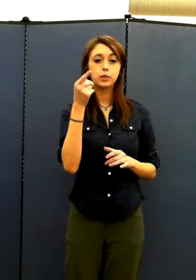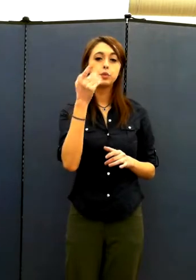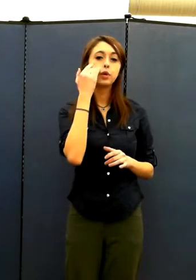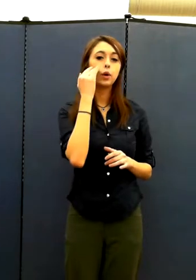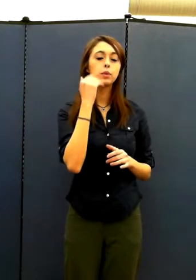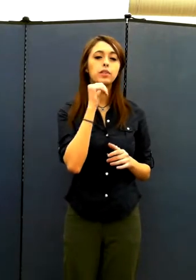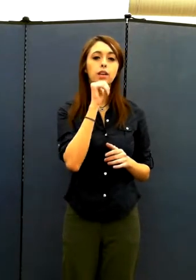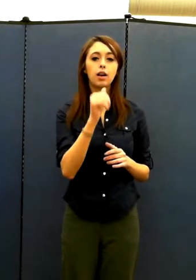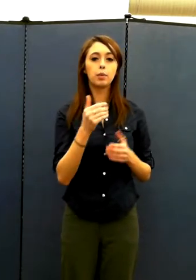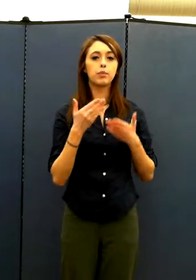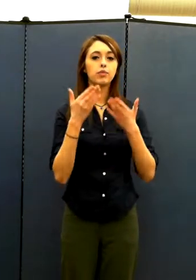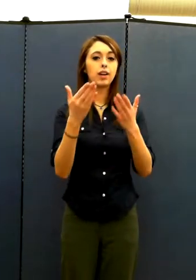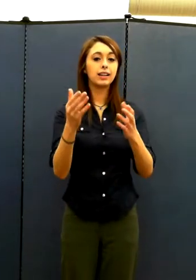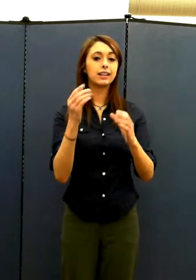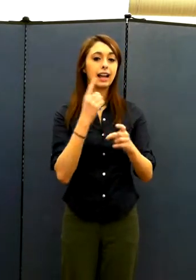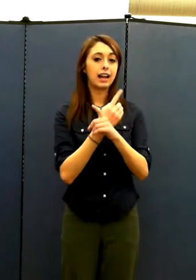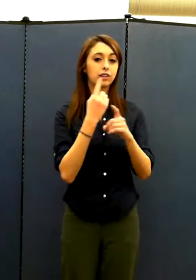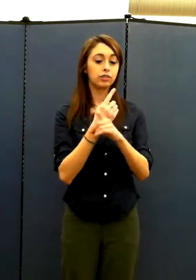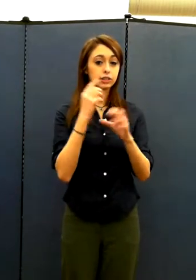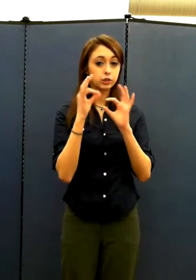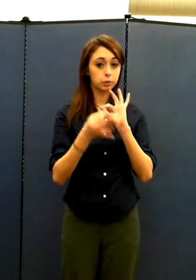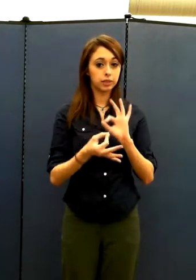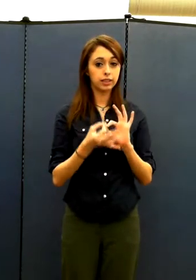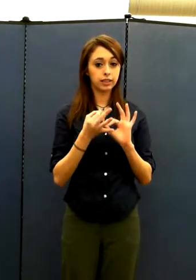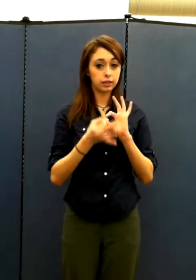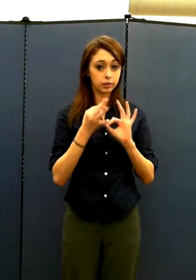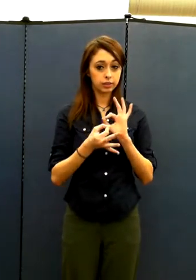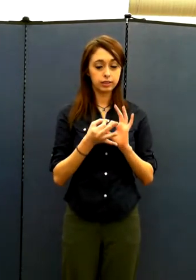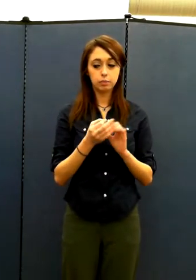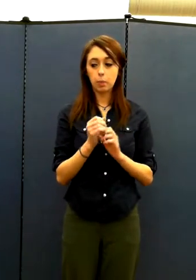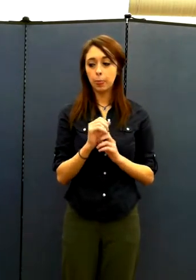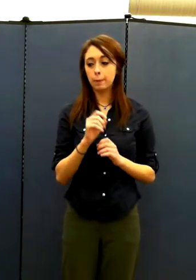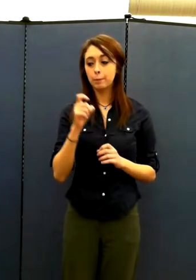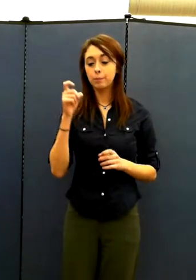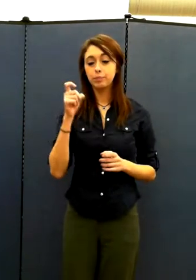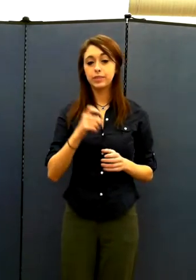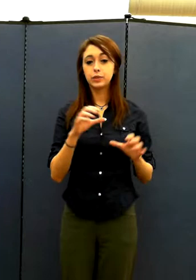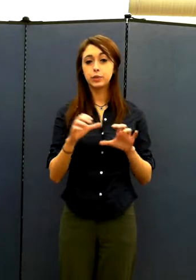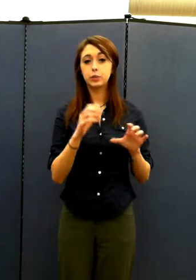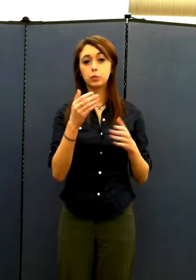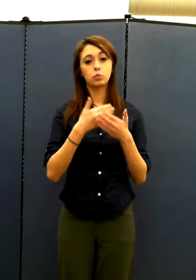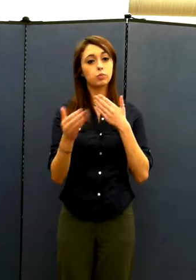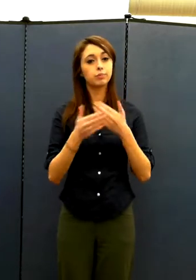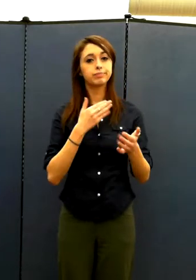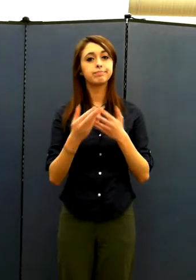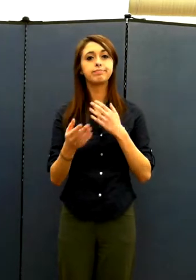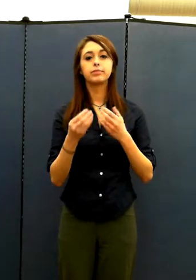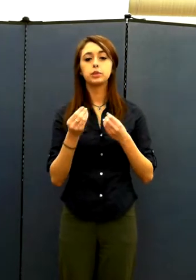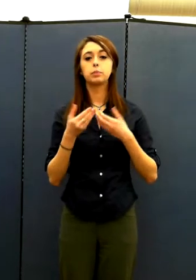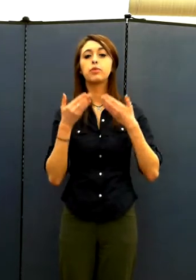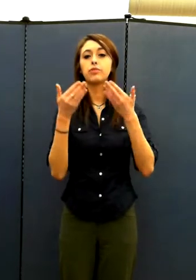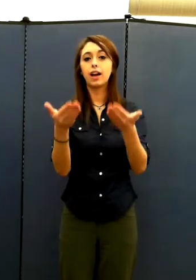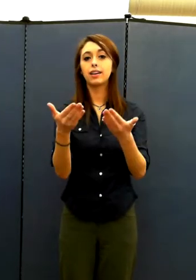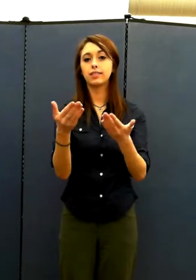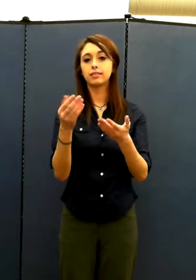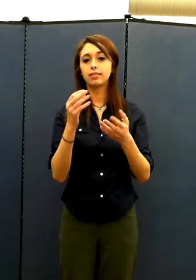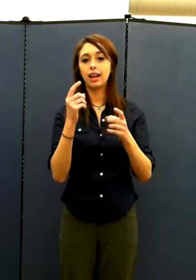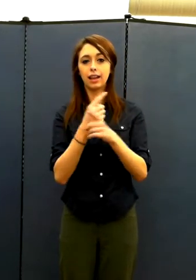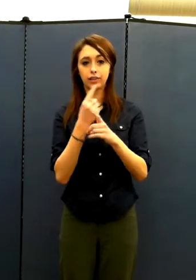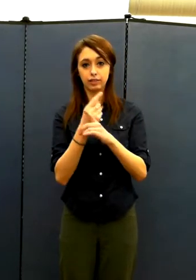that. You must do whatever you can to provide that effective interpretation. So I went to the speaker, and we